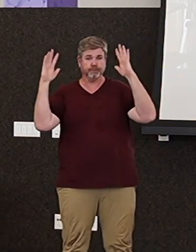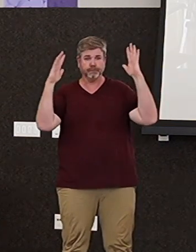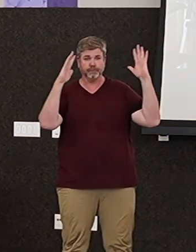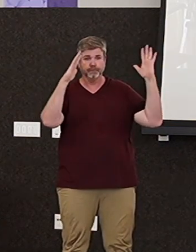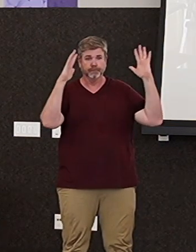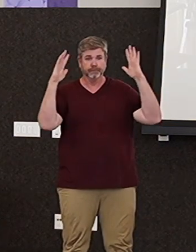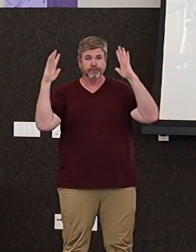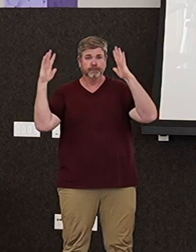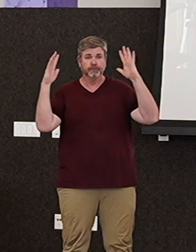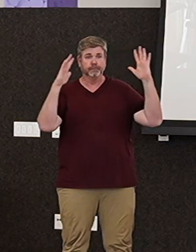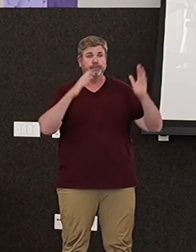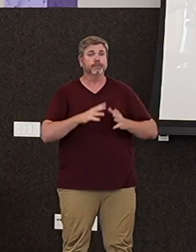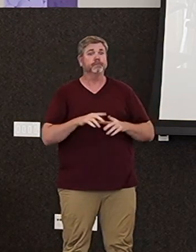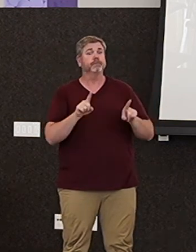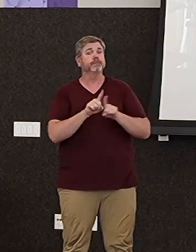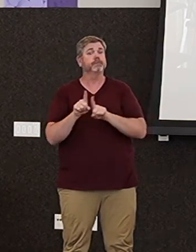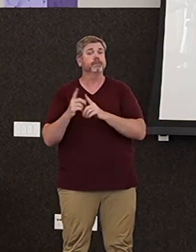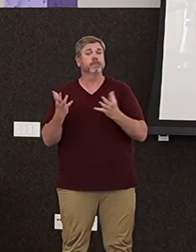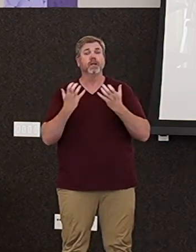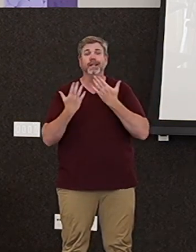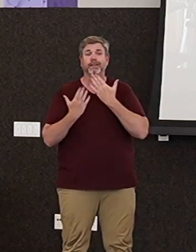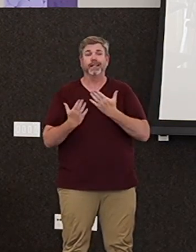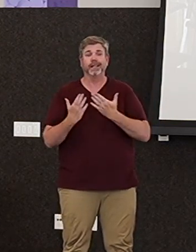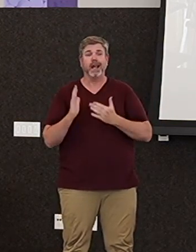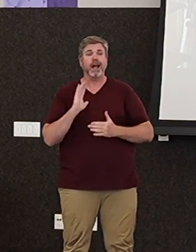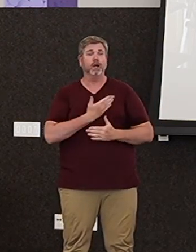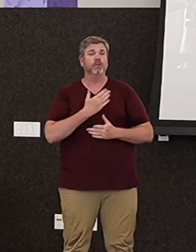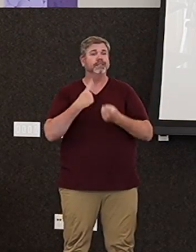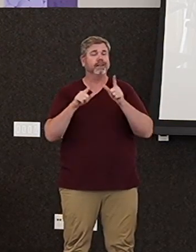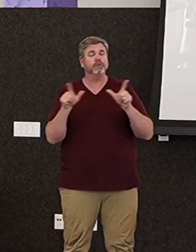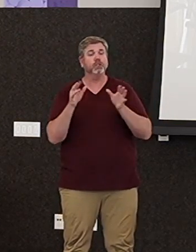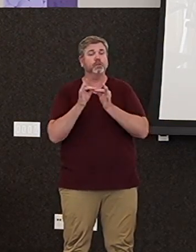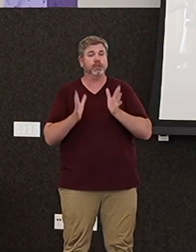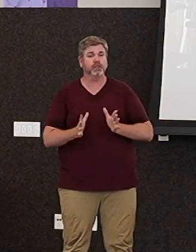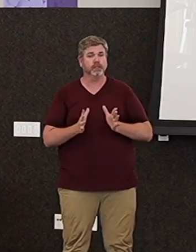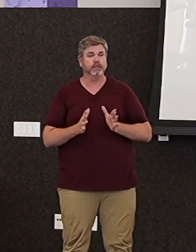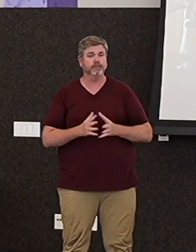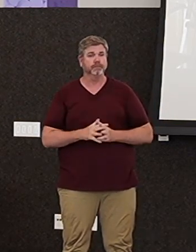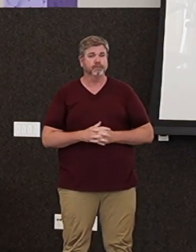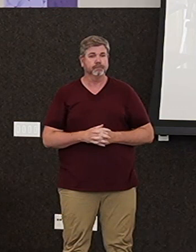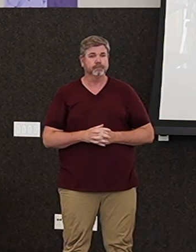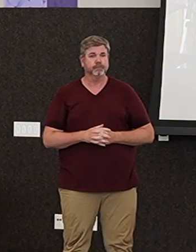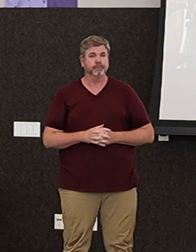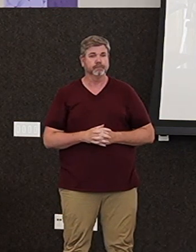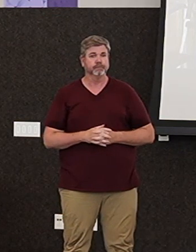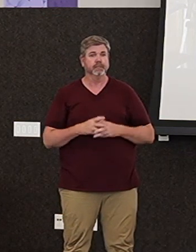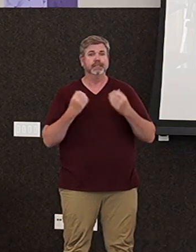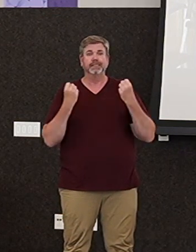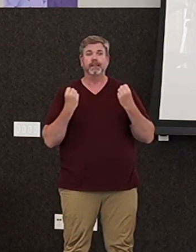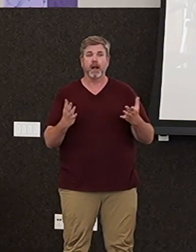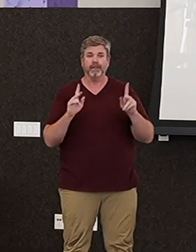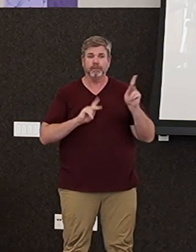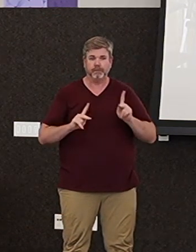I also wanted to just thank our sign language interpreter. This was a lot of people to interpret